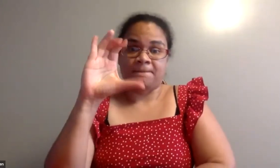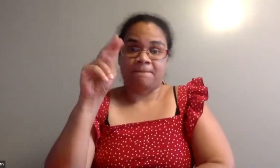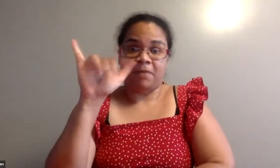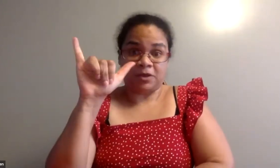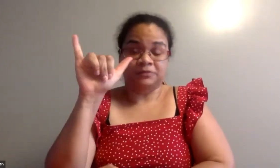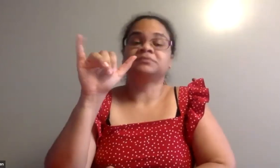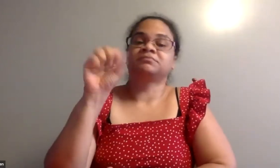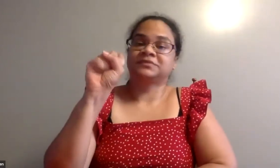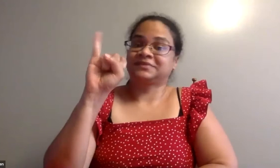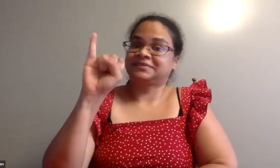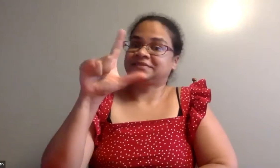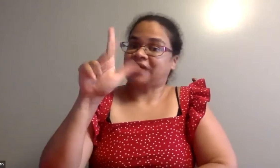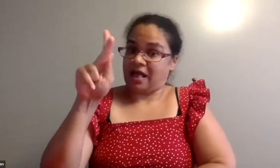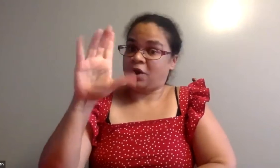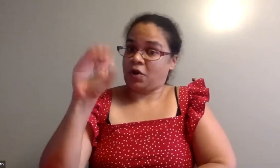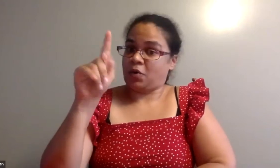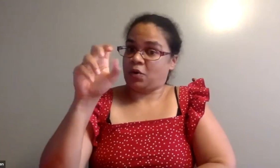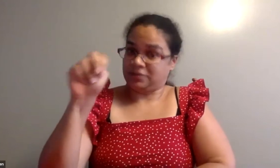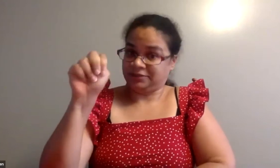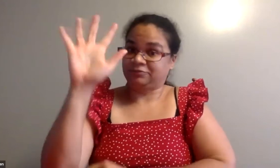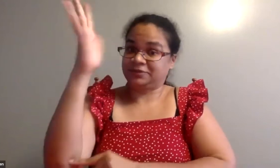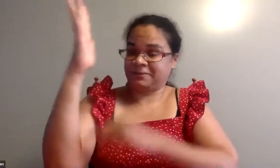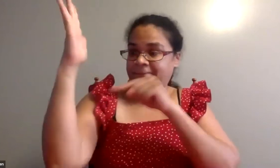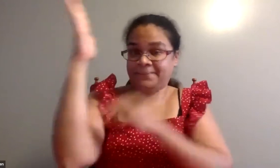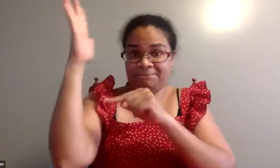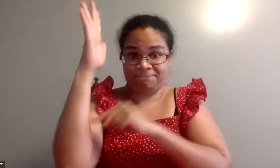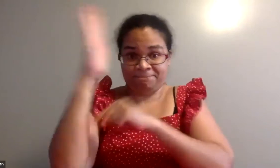there is a story related to the mahogany silk cotton tree.